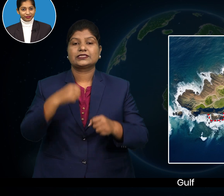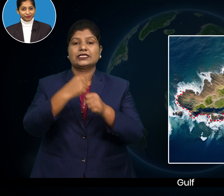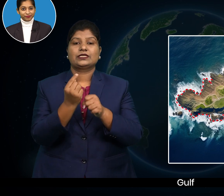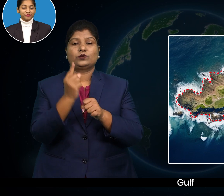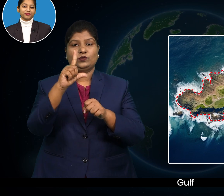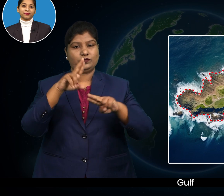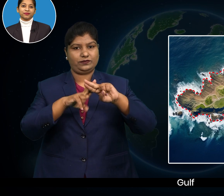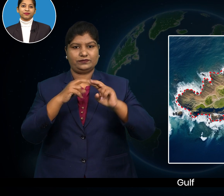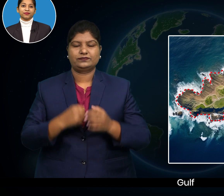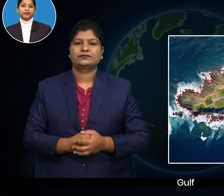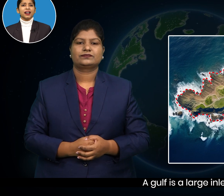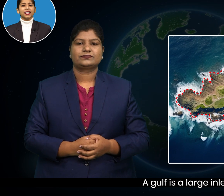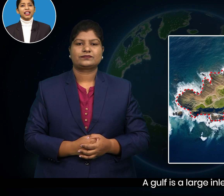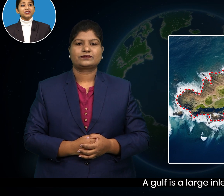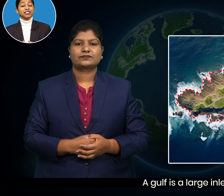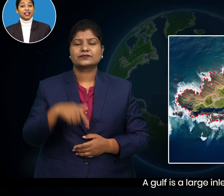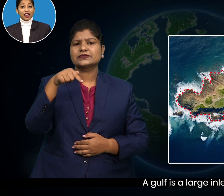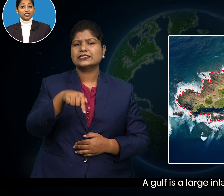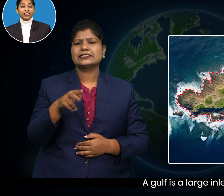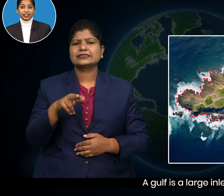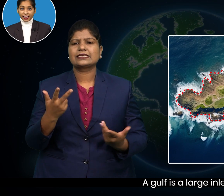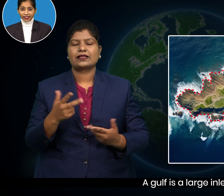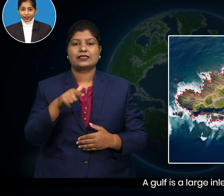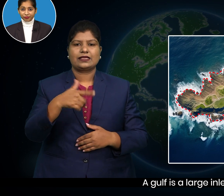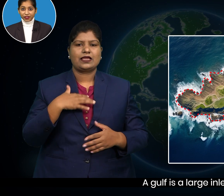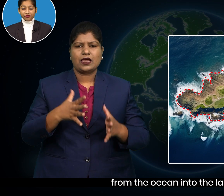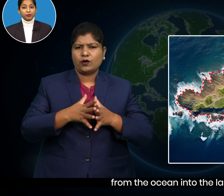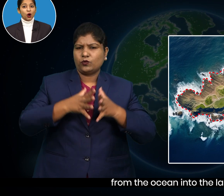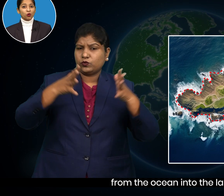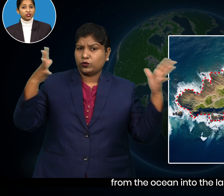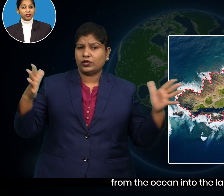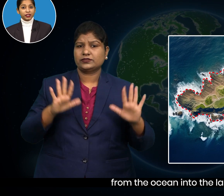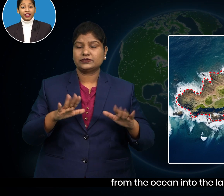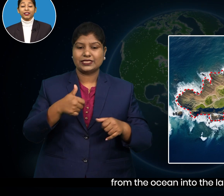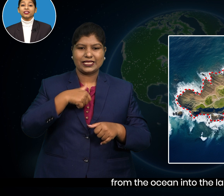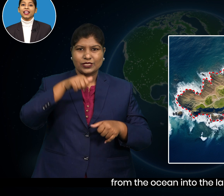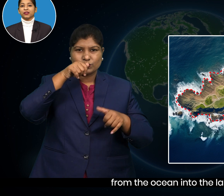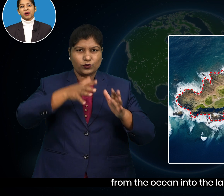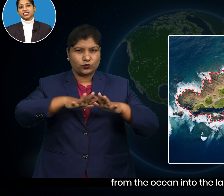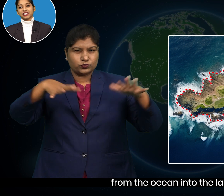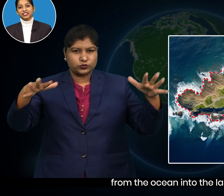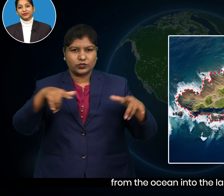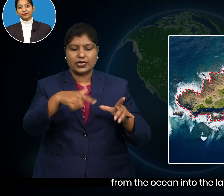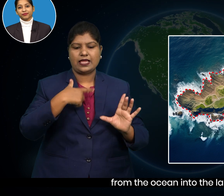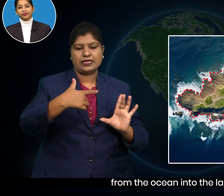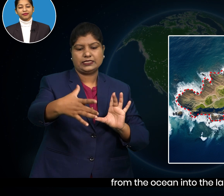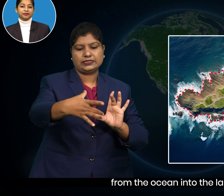Gulf. A gulf is a large inlet from the ocean into the